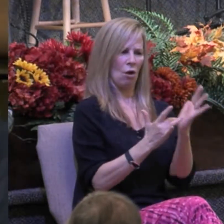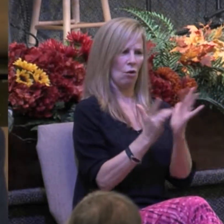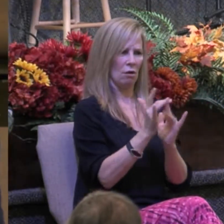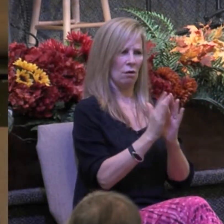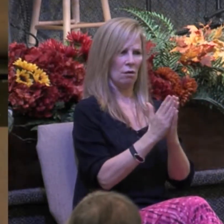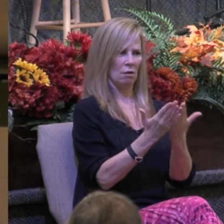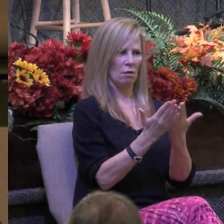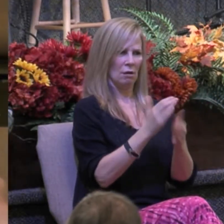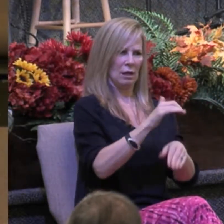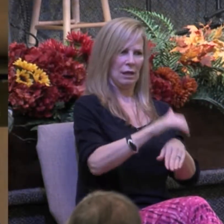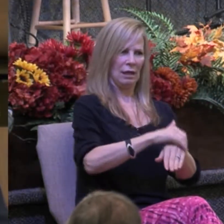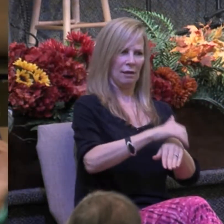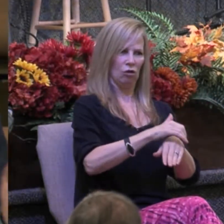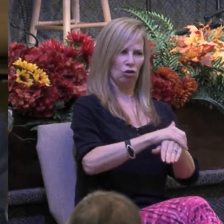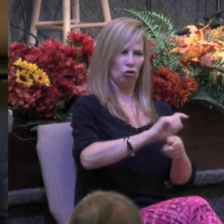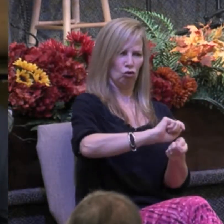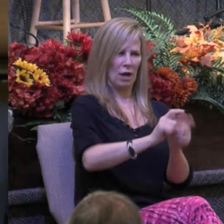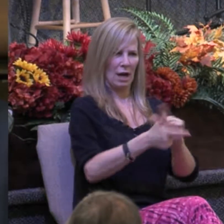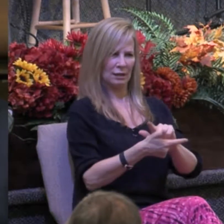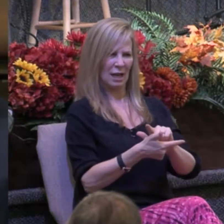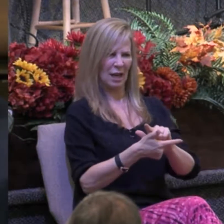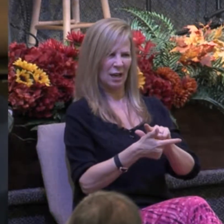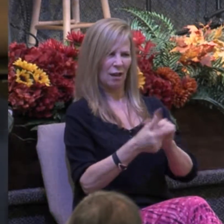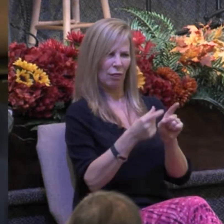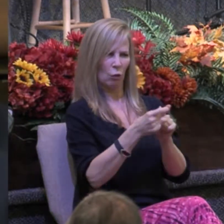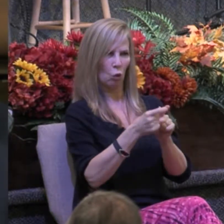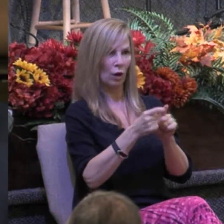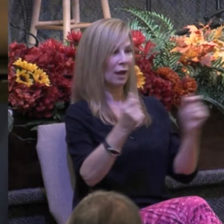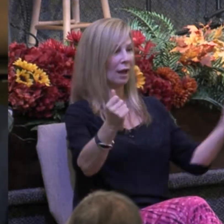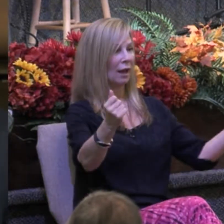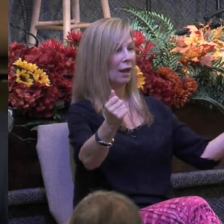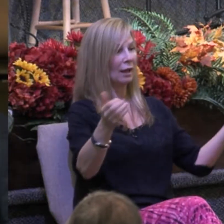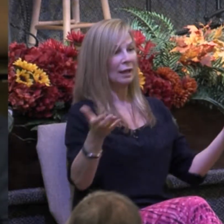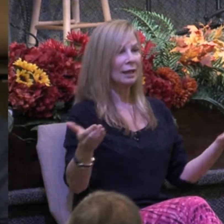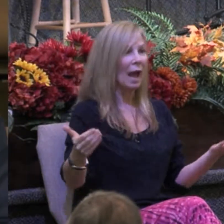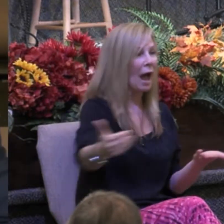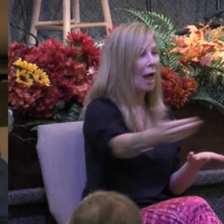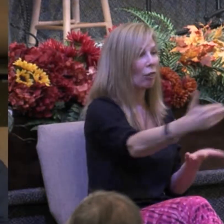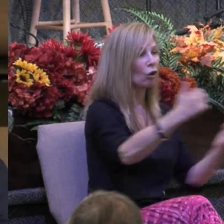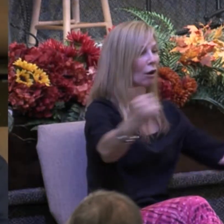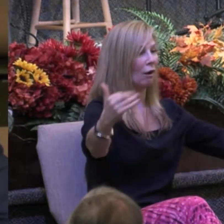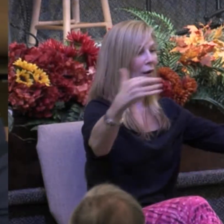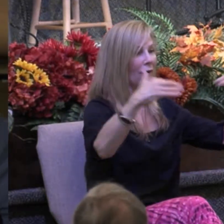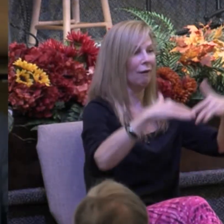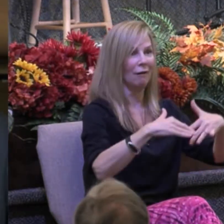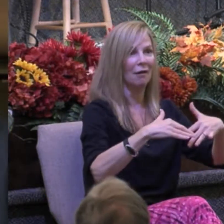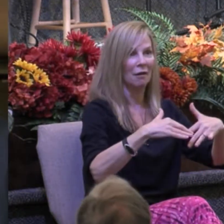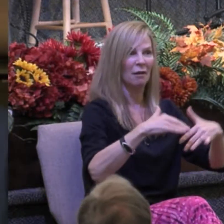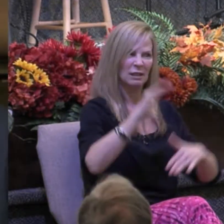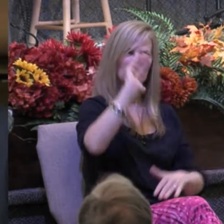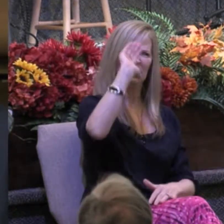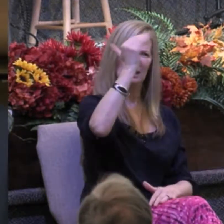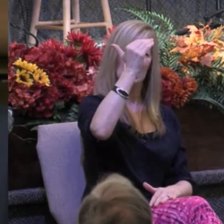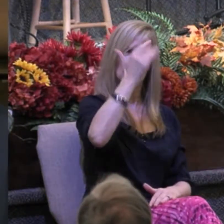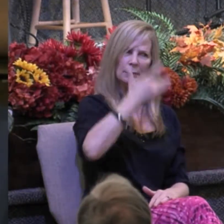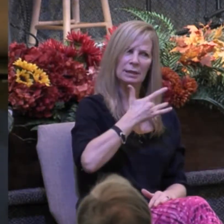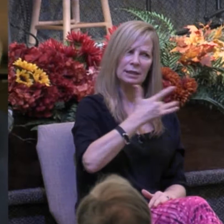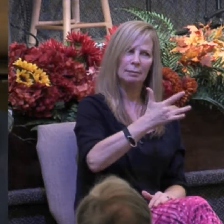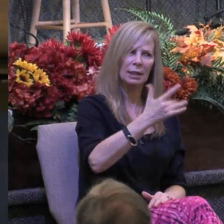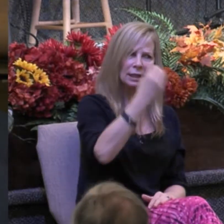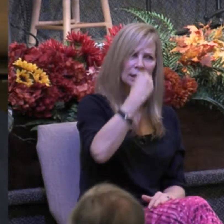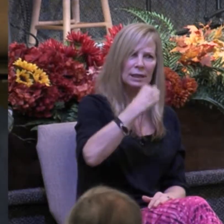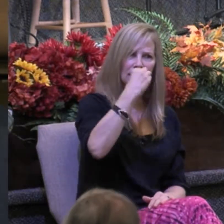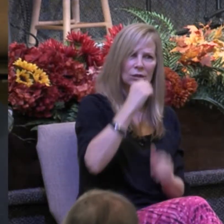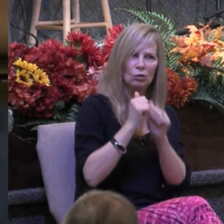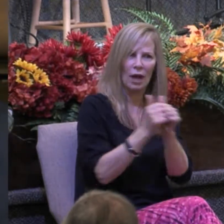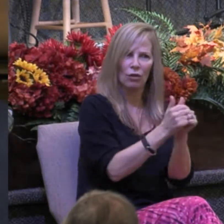English Bibles as gathering them together, apparently it was a time when they were eating a meal together. And the reason I